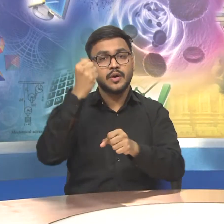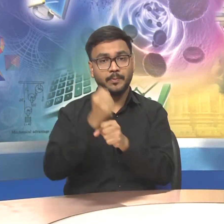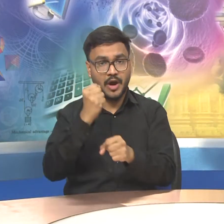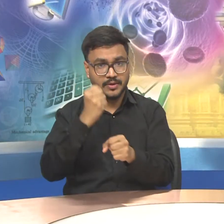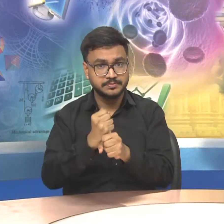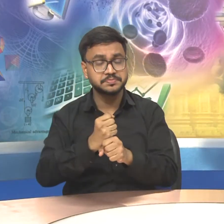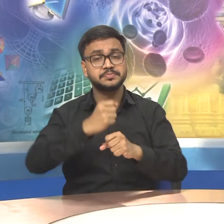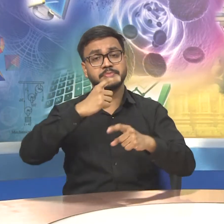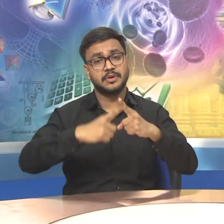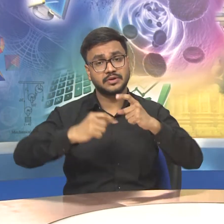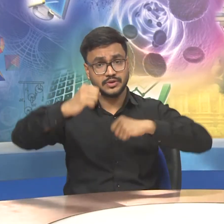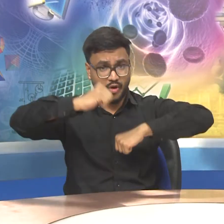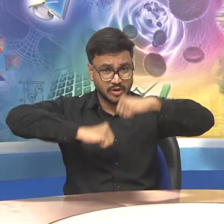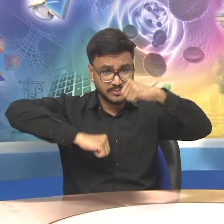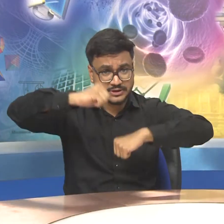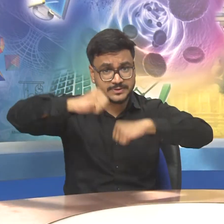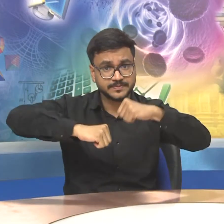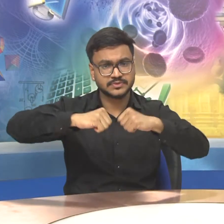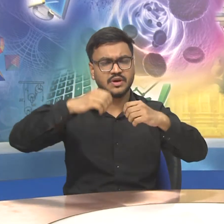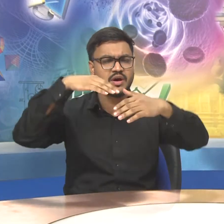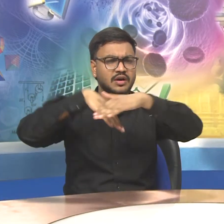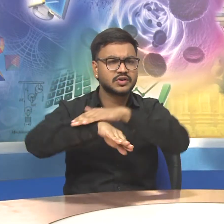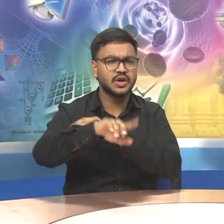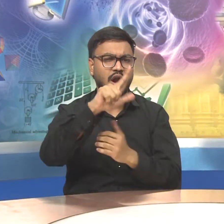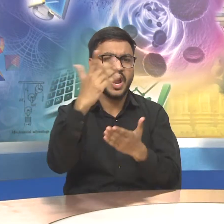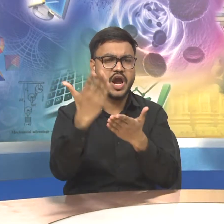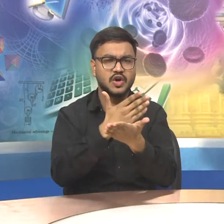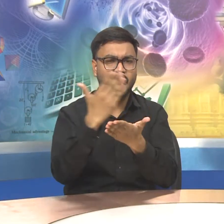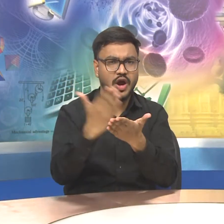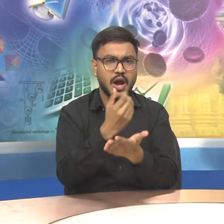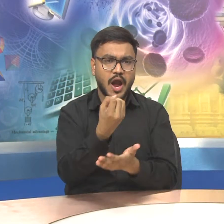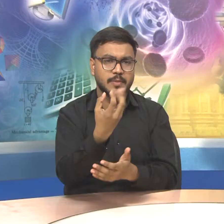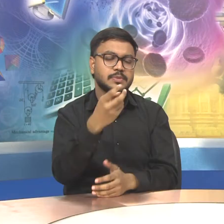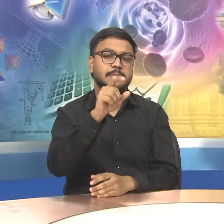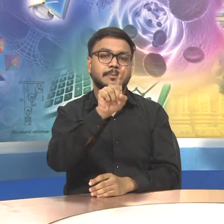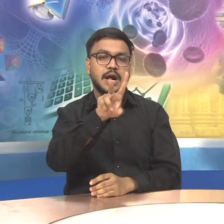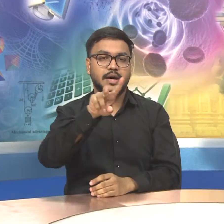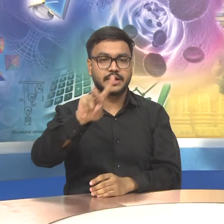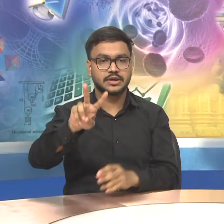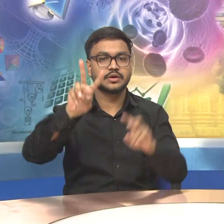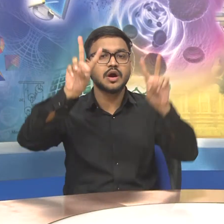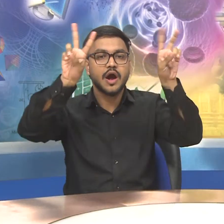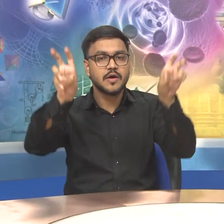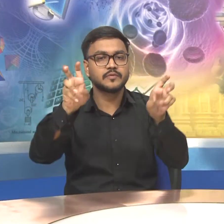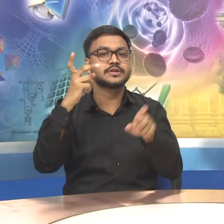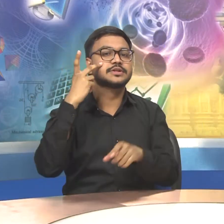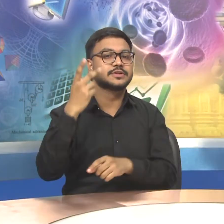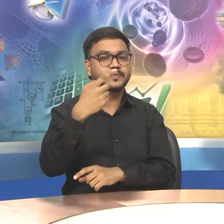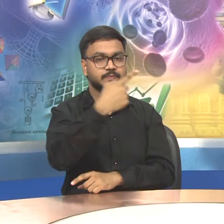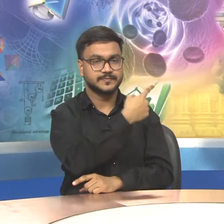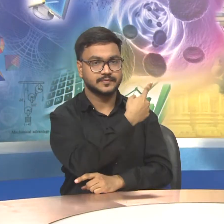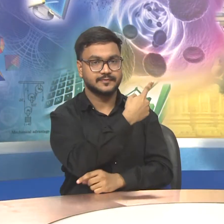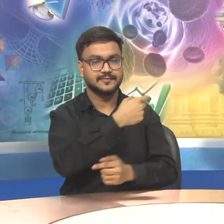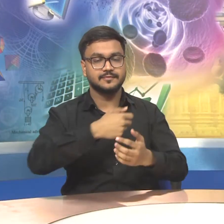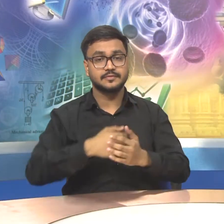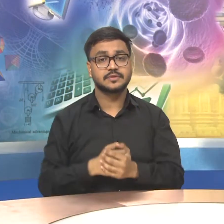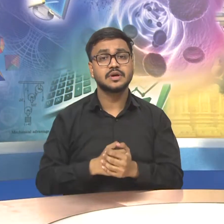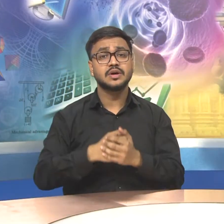Module number 3 Structure of Government. Lesson number 12 Supreme Court of